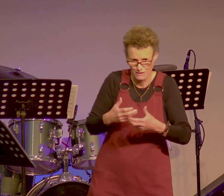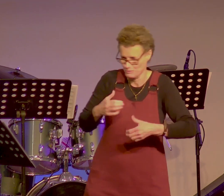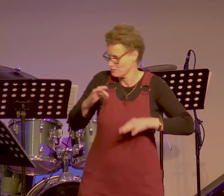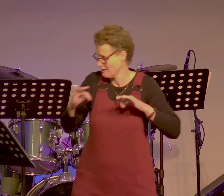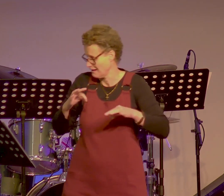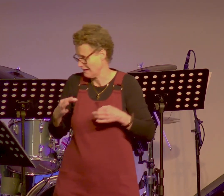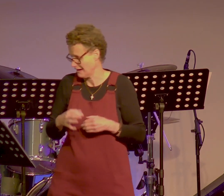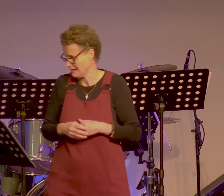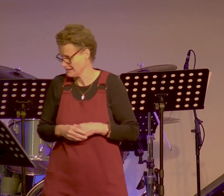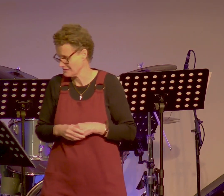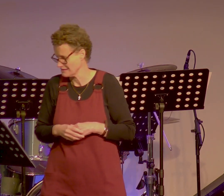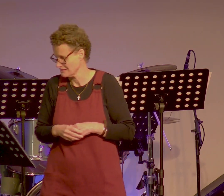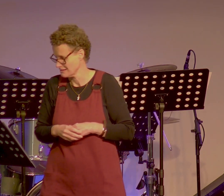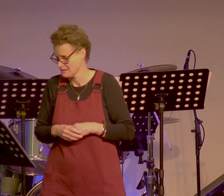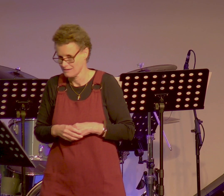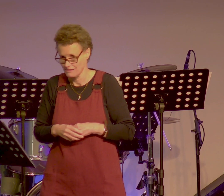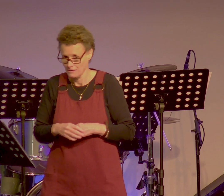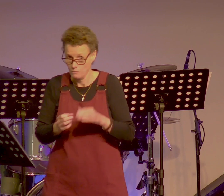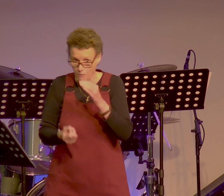to behave.